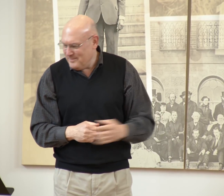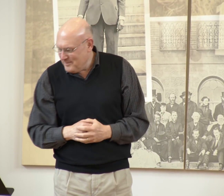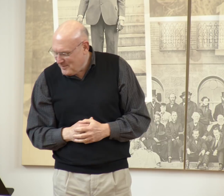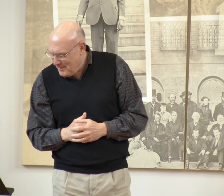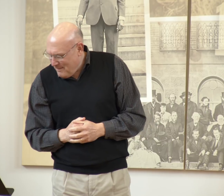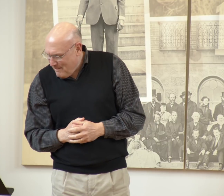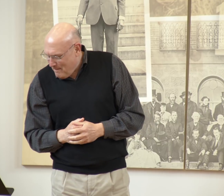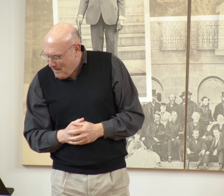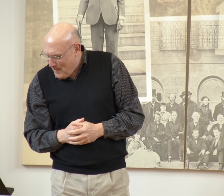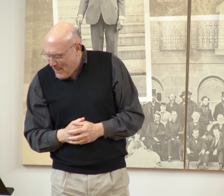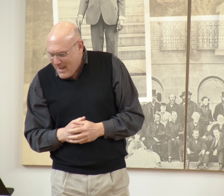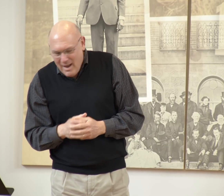him.